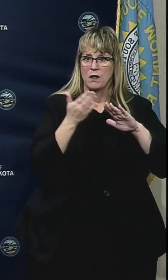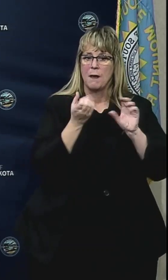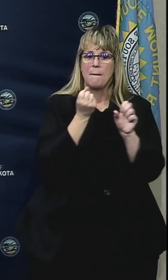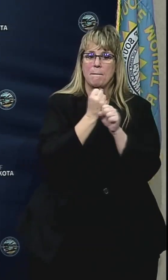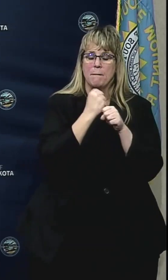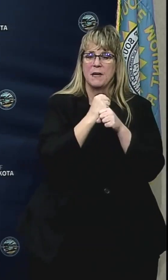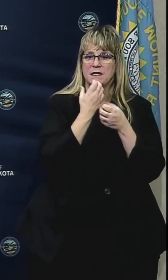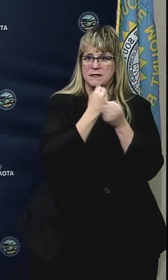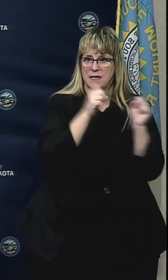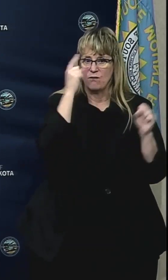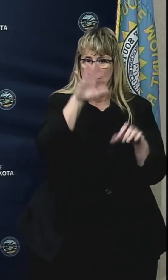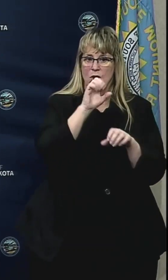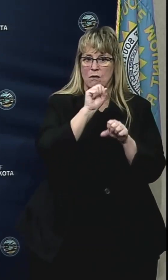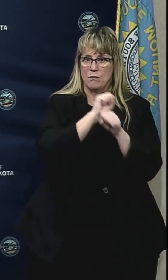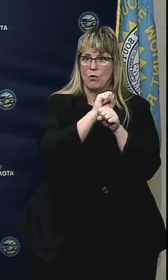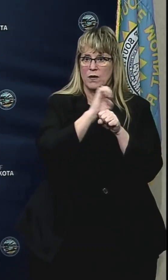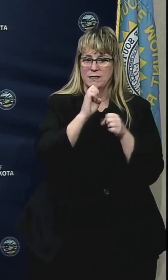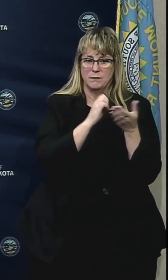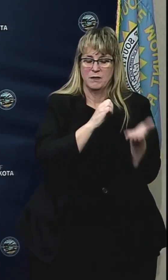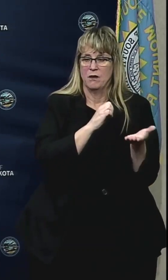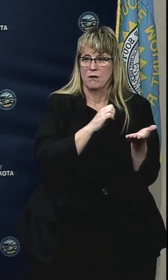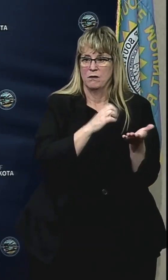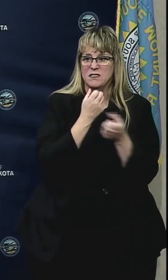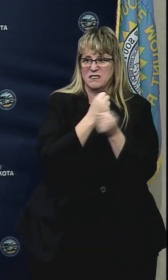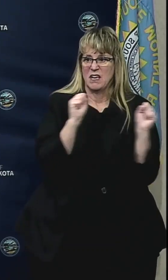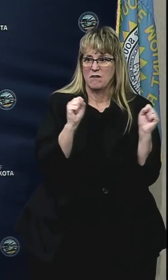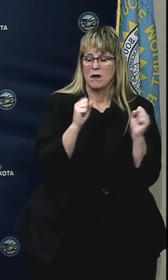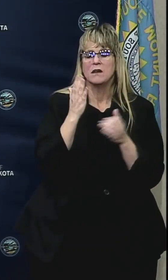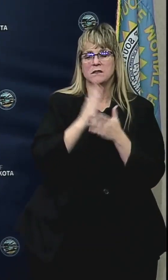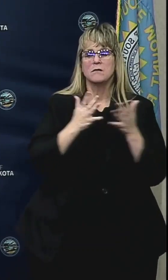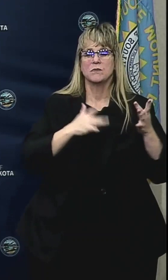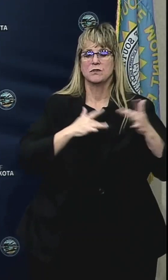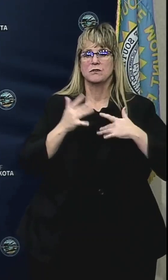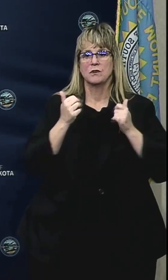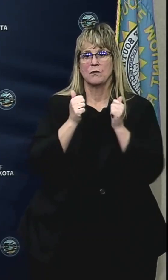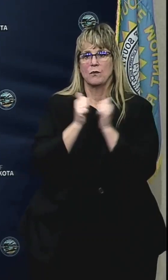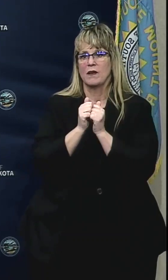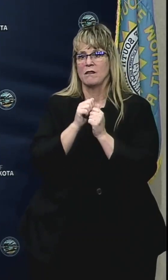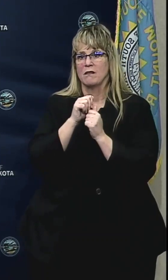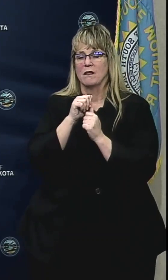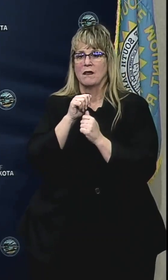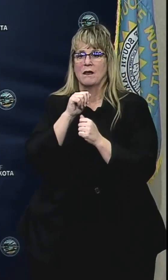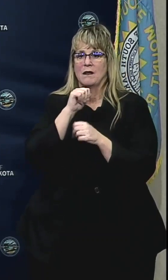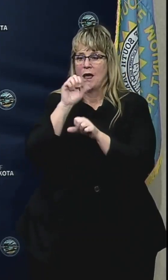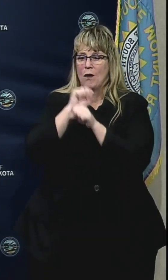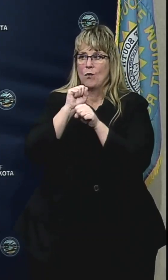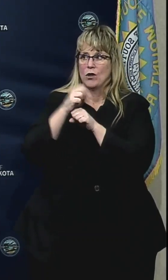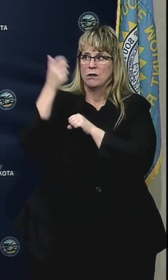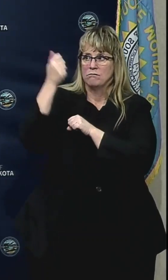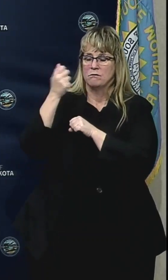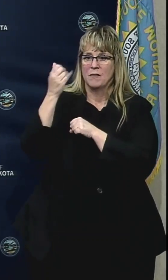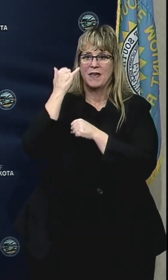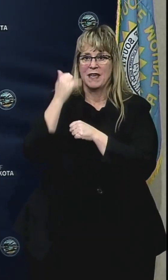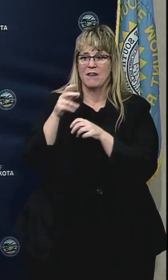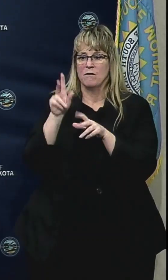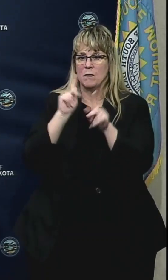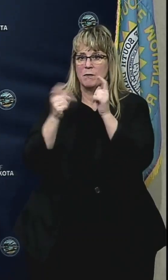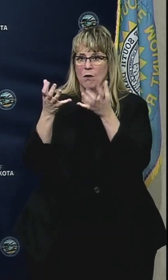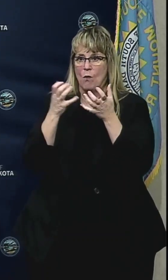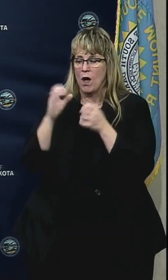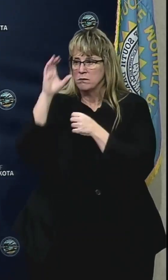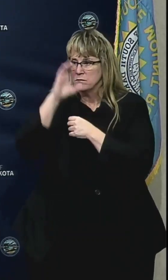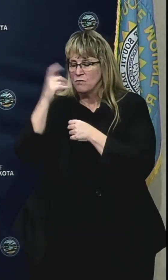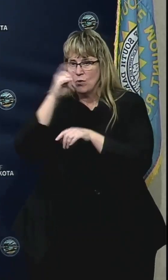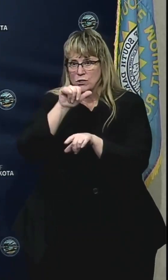safe for their employees to be there. You know, there's been some concerns, I think, with the unemployment benefits if people would actively go out and seek to fill jobs